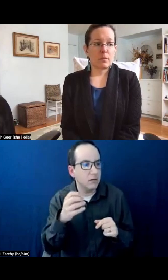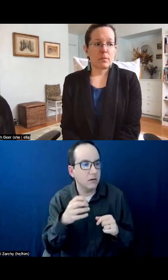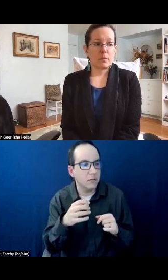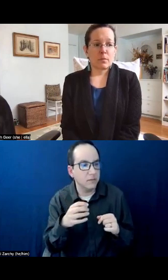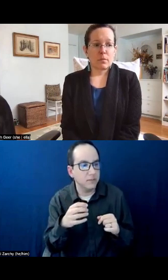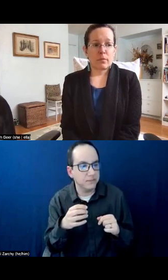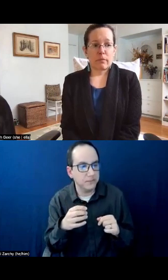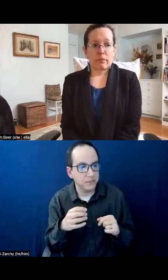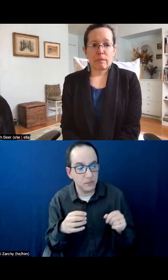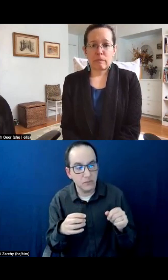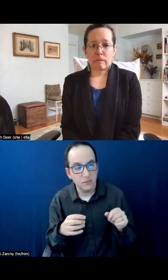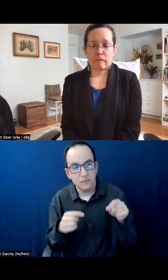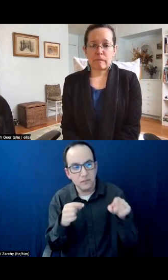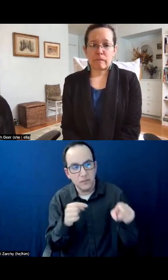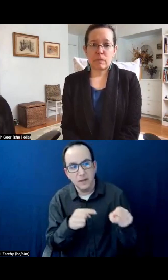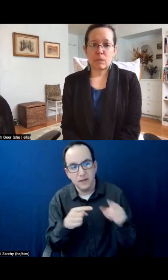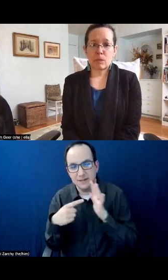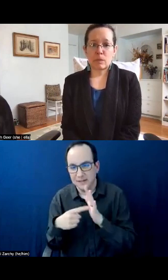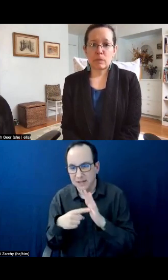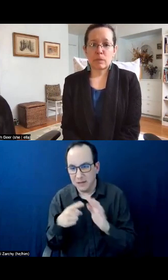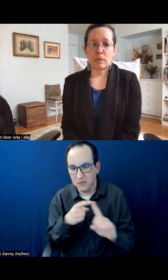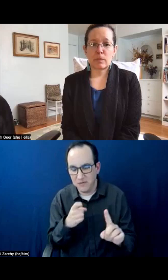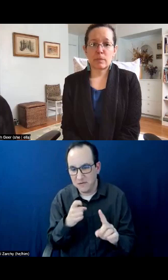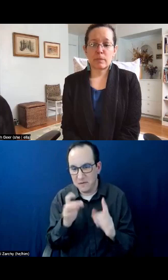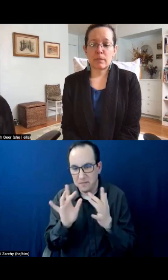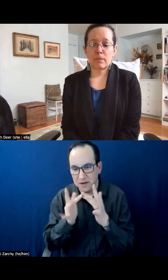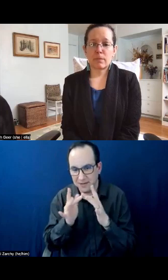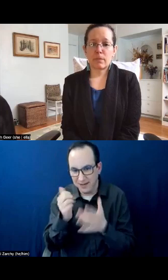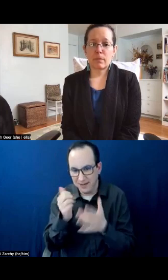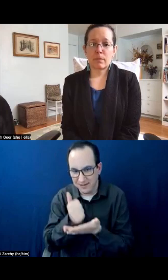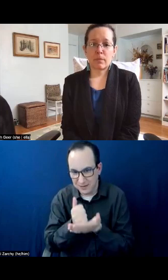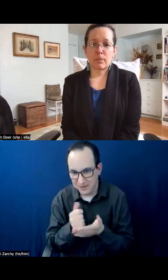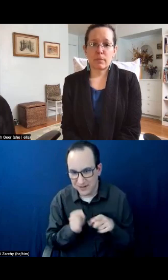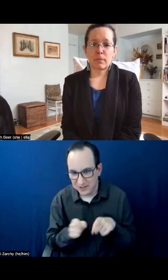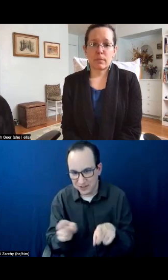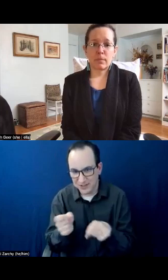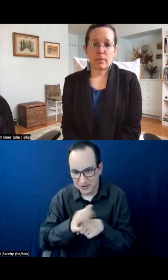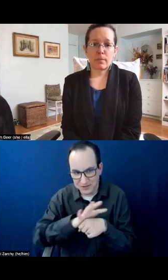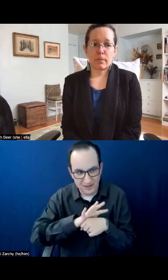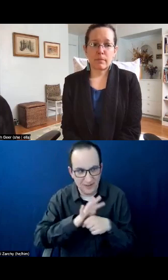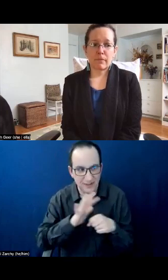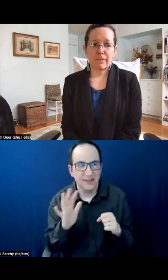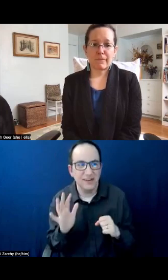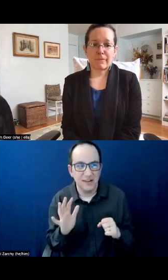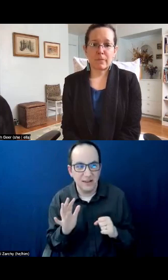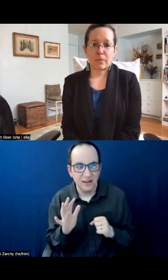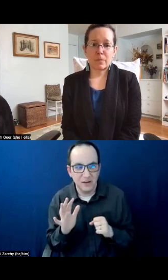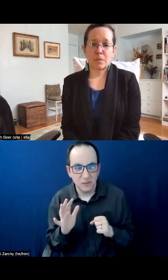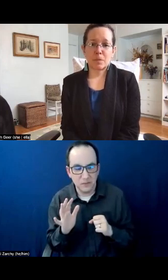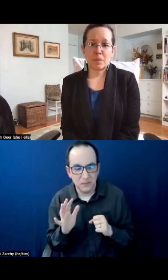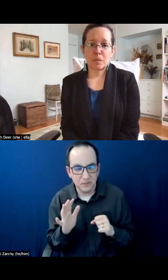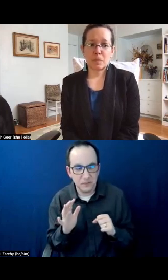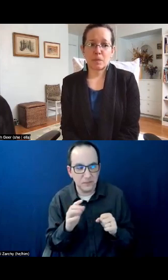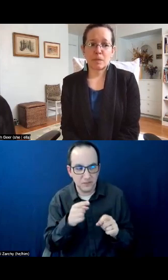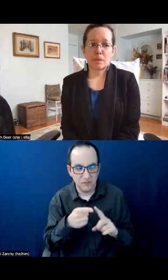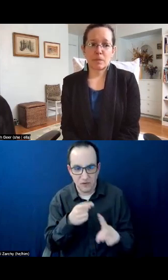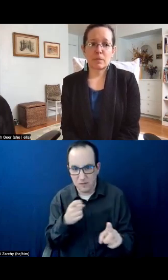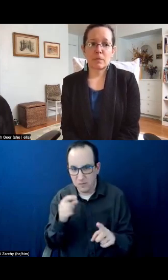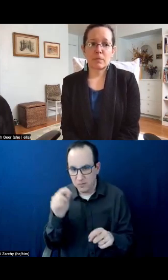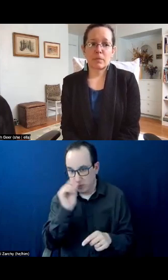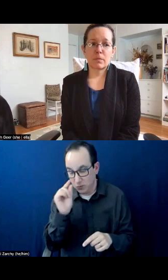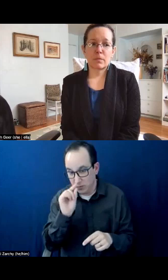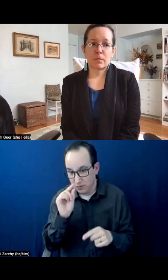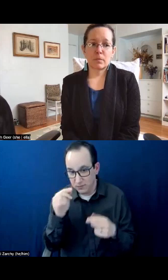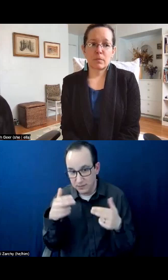Same type of concept for this as well. This is an example that we had used during COVID while